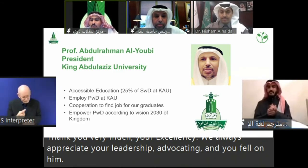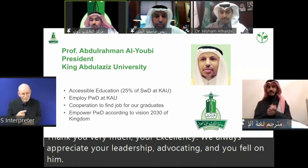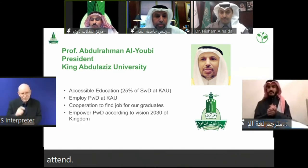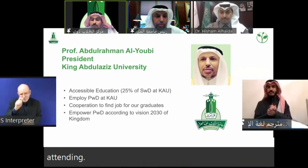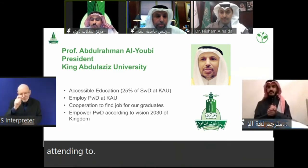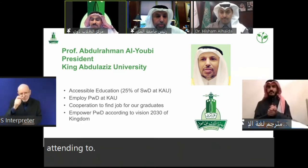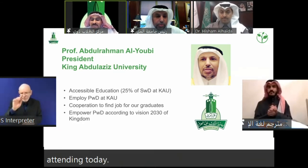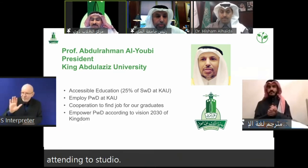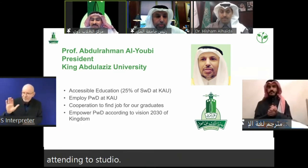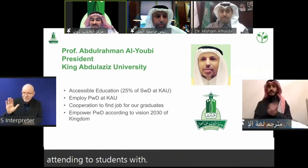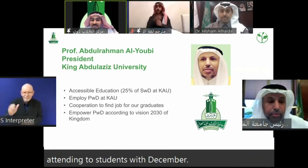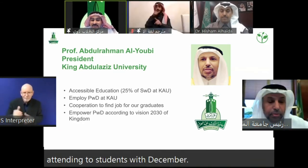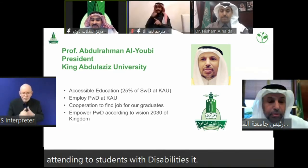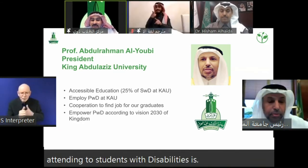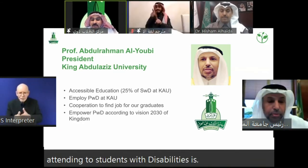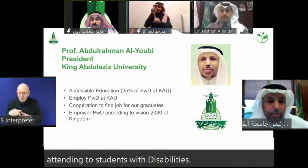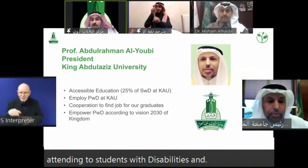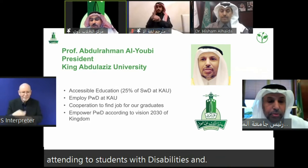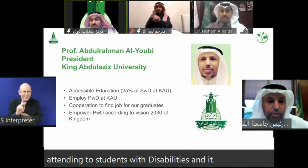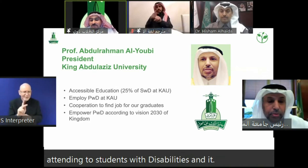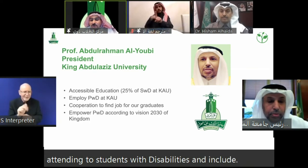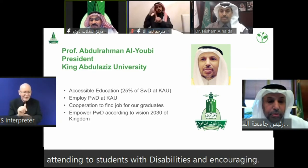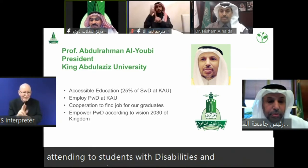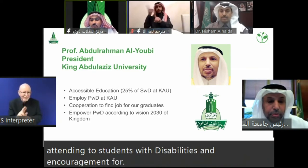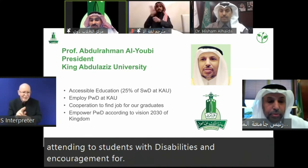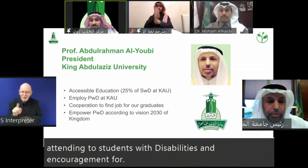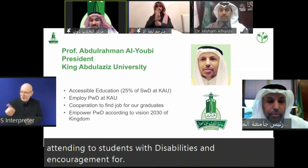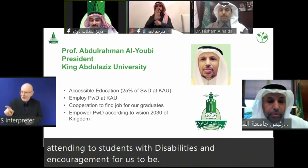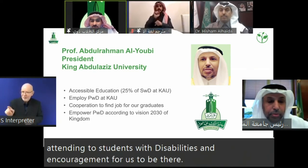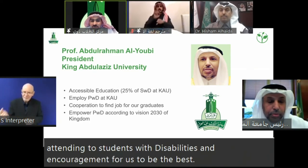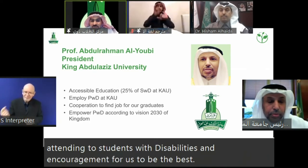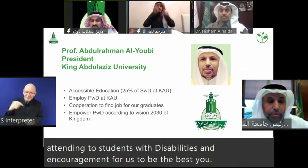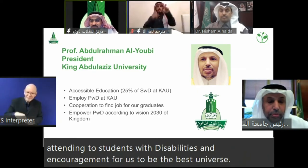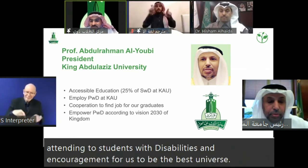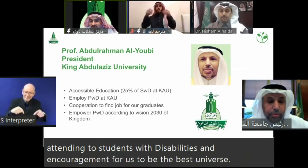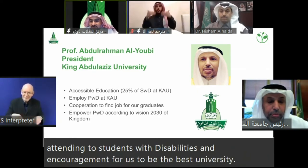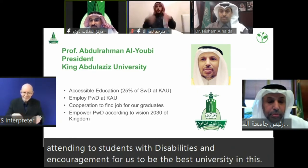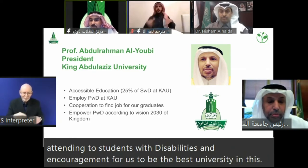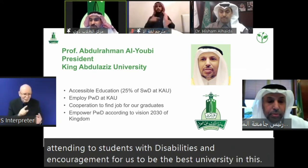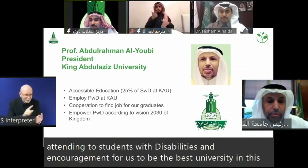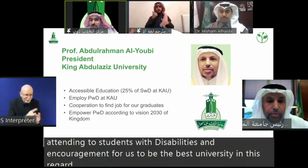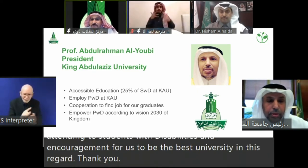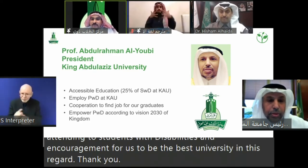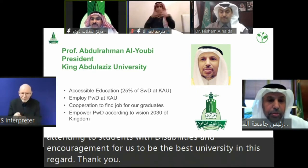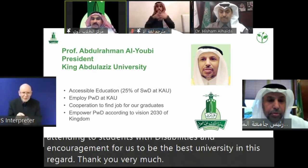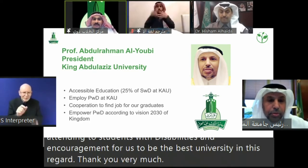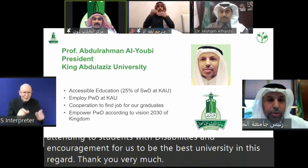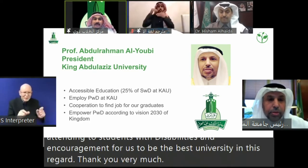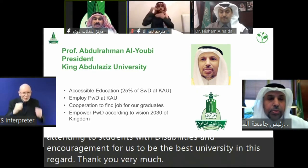attending to students with disabilities and encouragement for us to be the best university in this regard. Thank you very much.